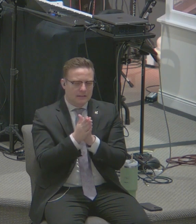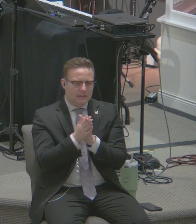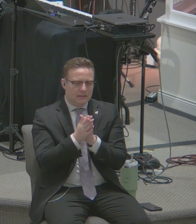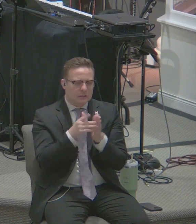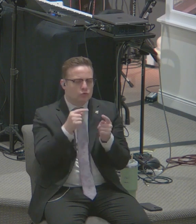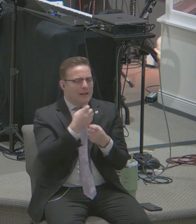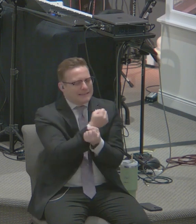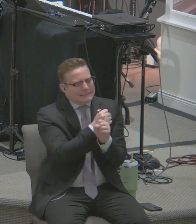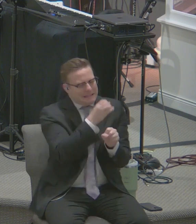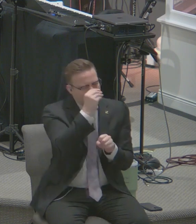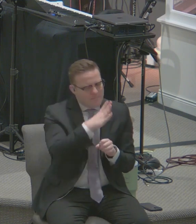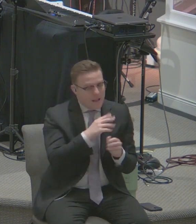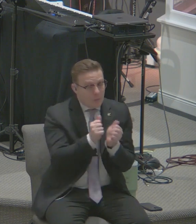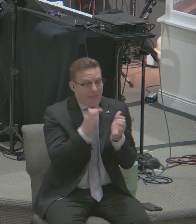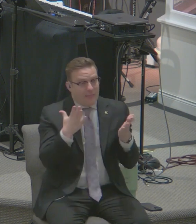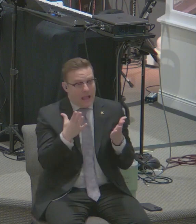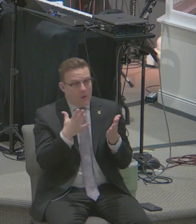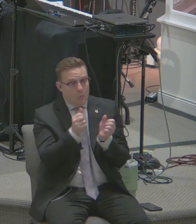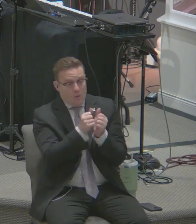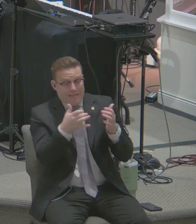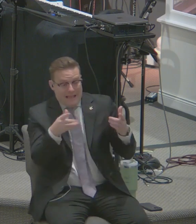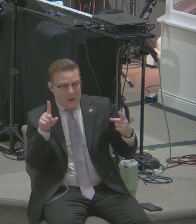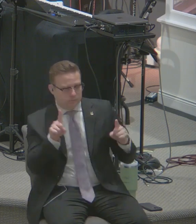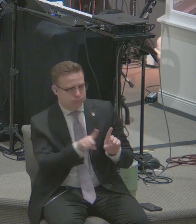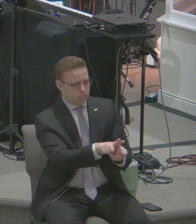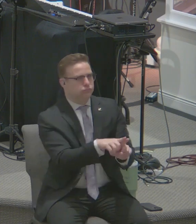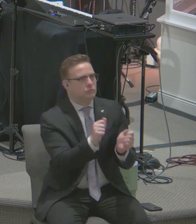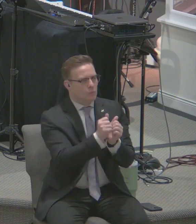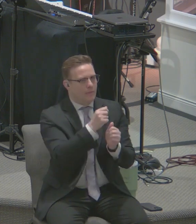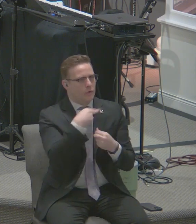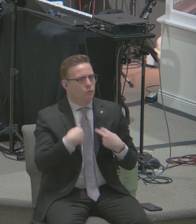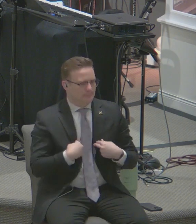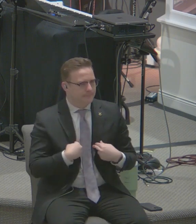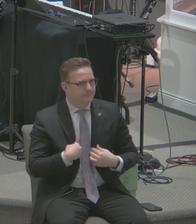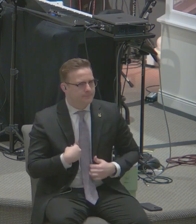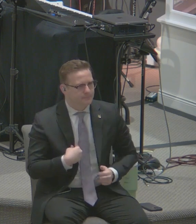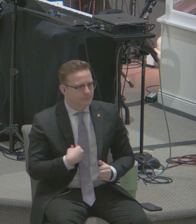without partnering with humanity.